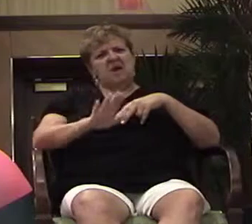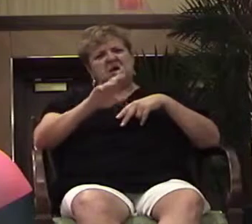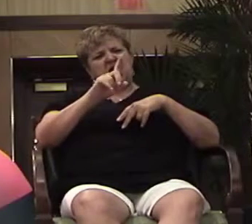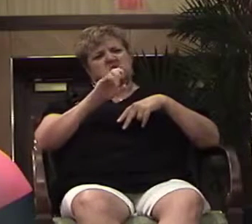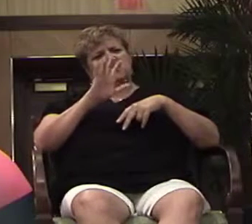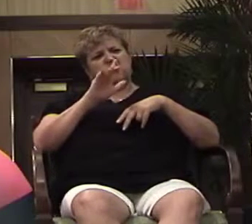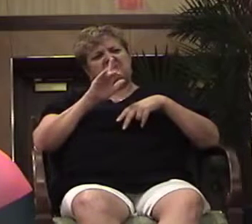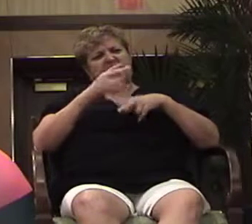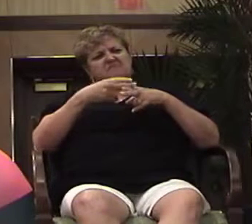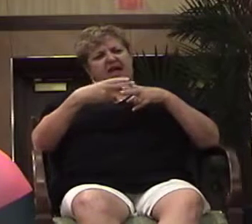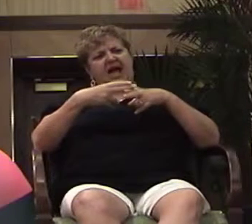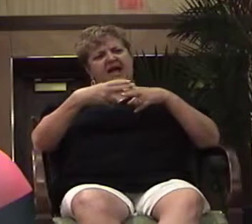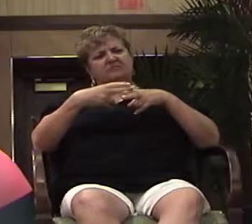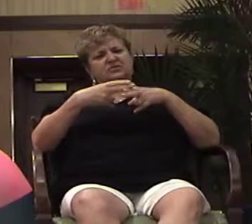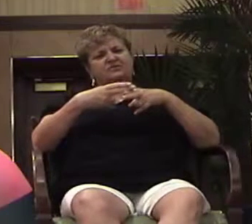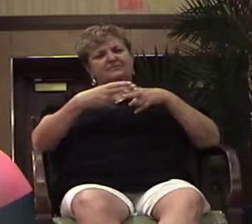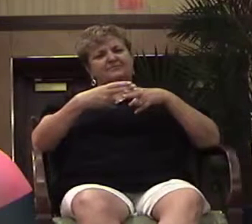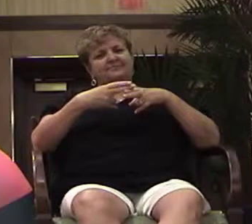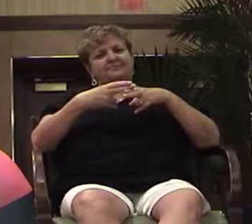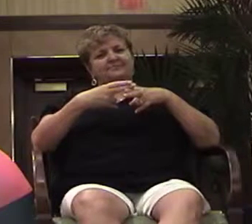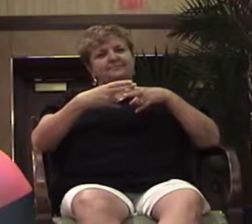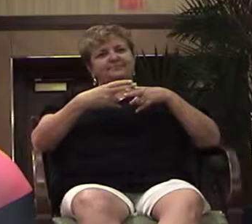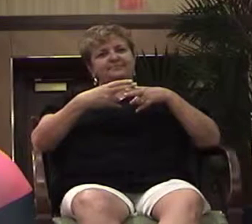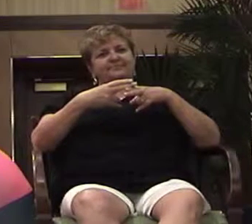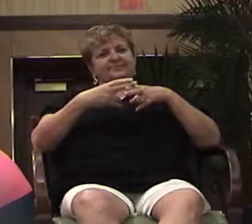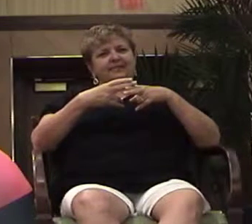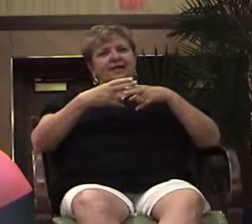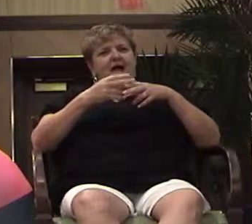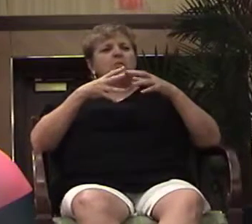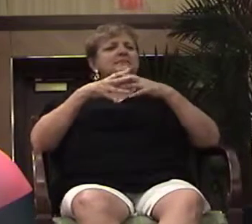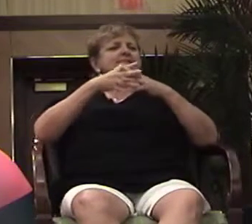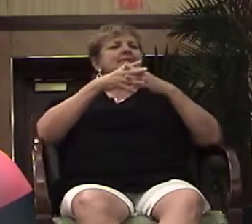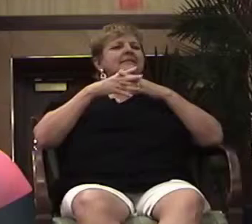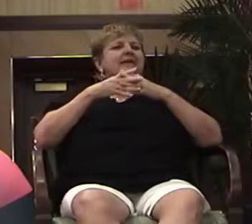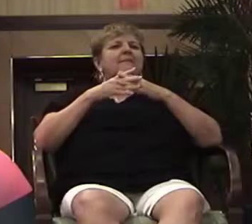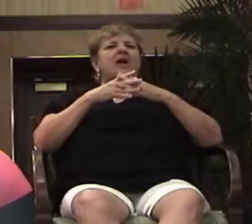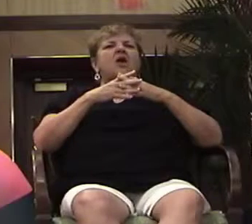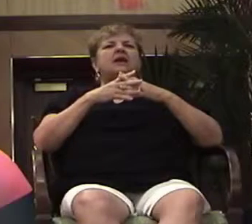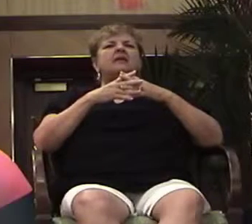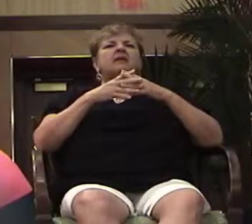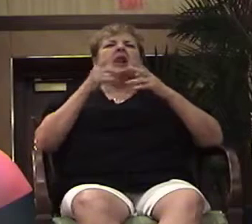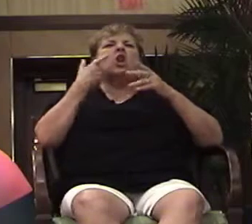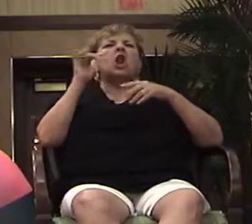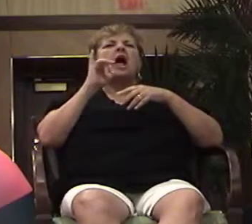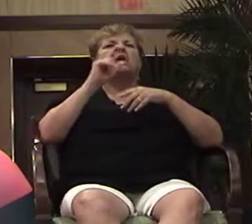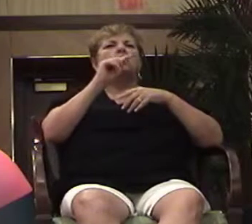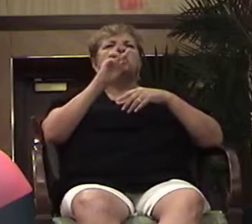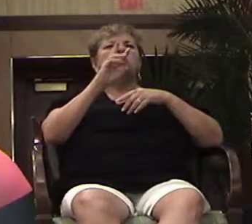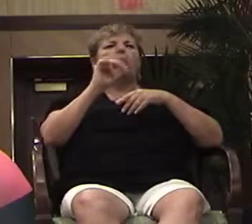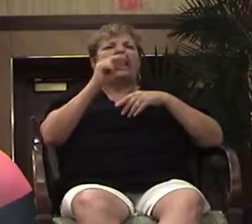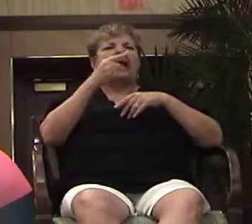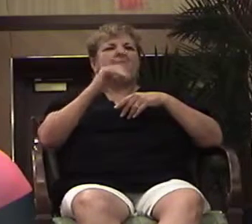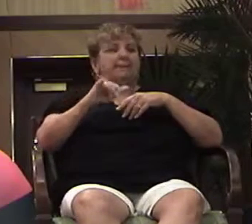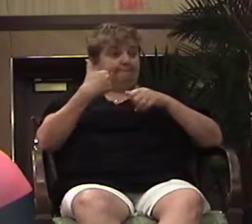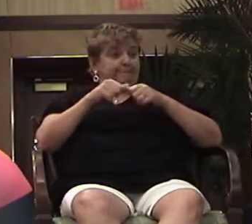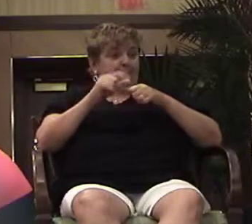pounds. I was the American version of Twiggy, if you remember who Twiggy was. I was